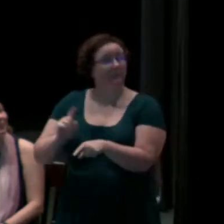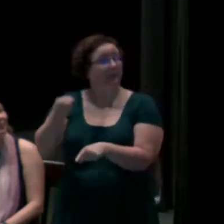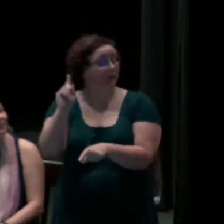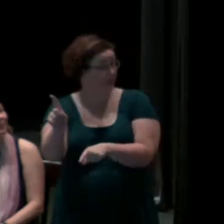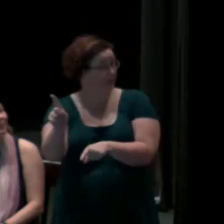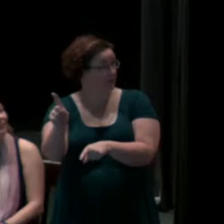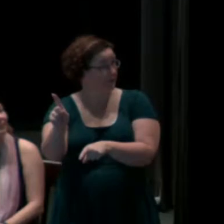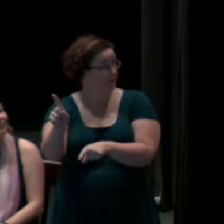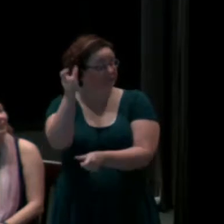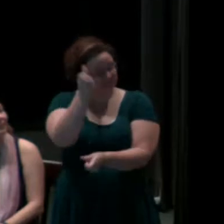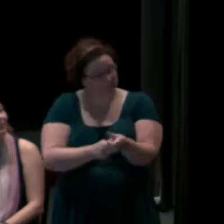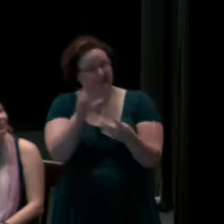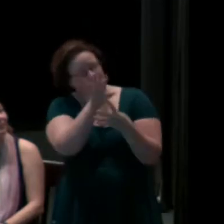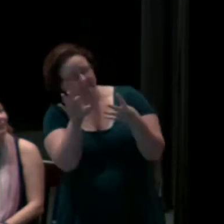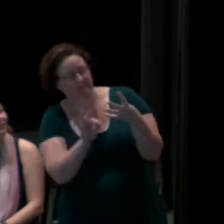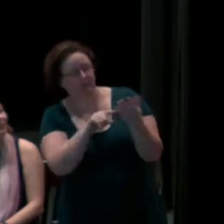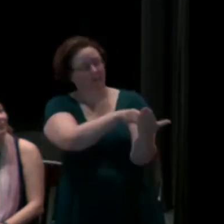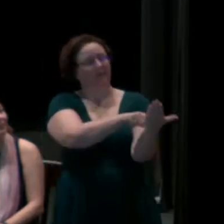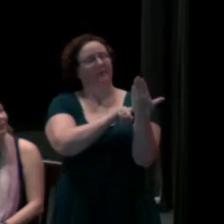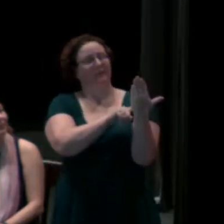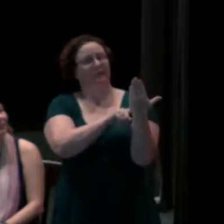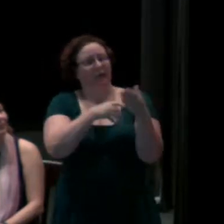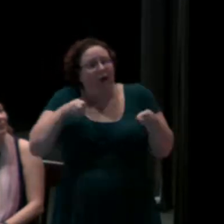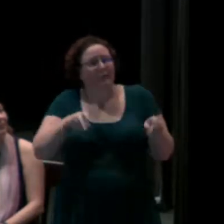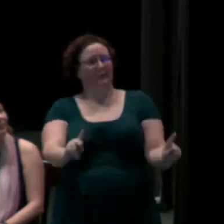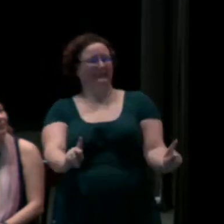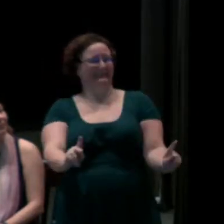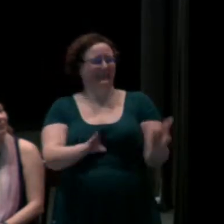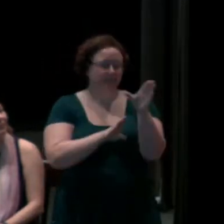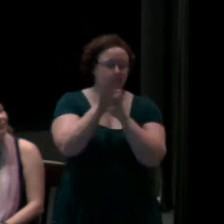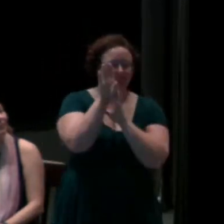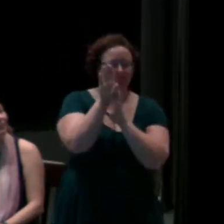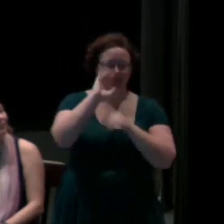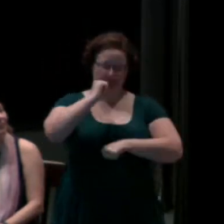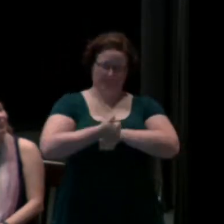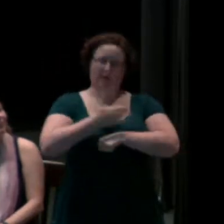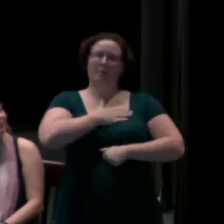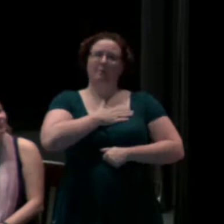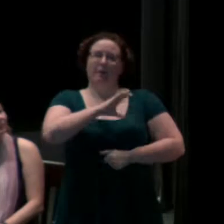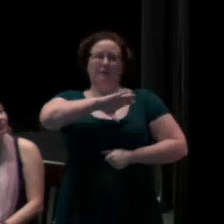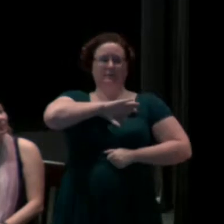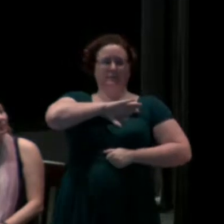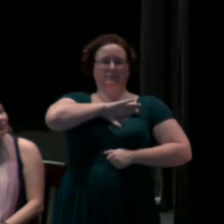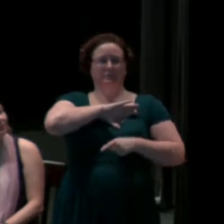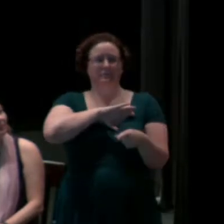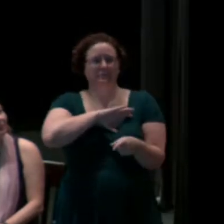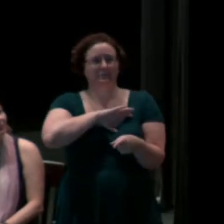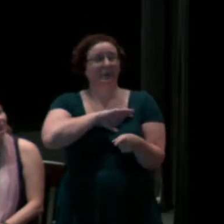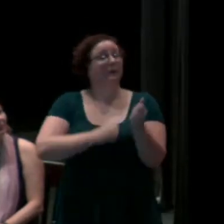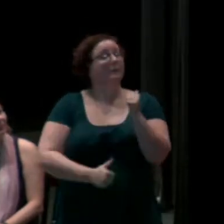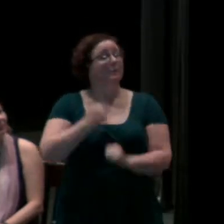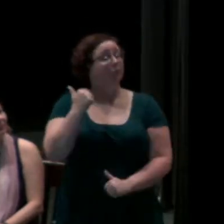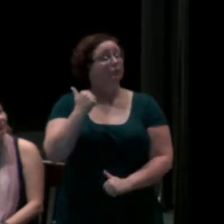However, each choice presents an opportunity to develop and shape our character. And most, if not